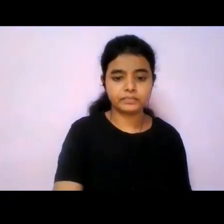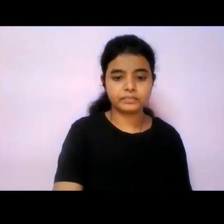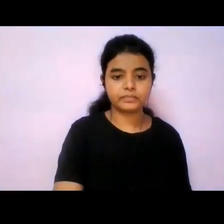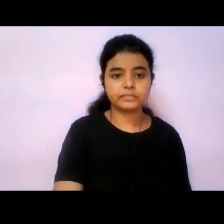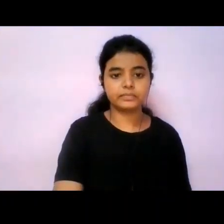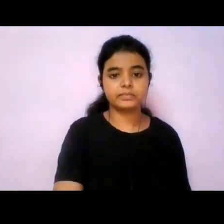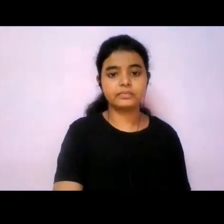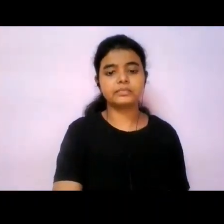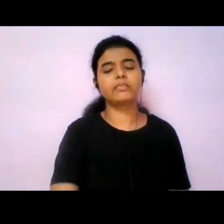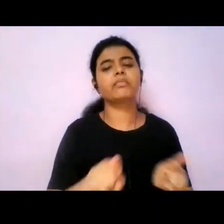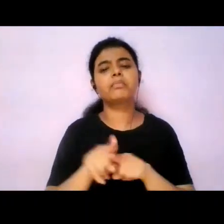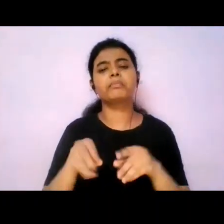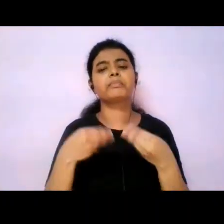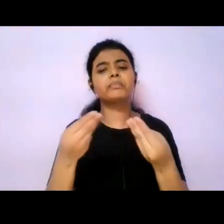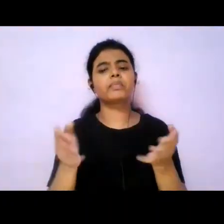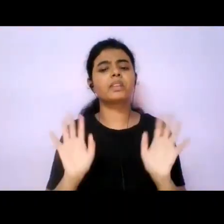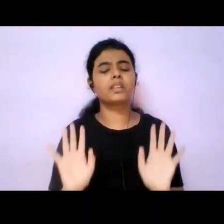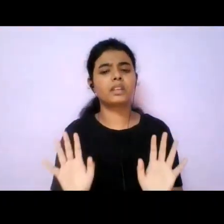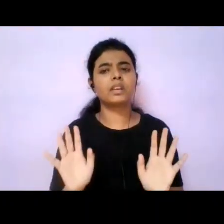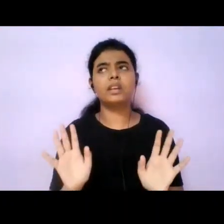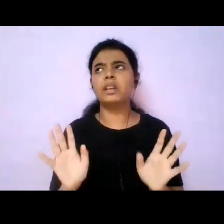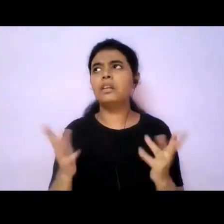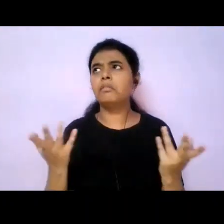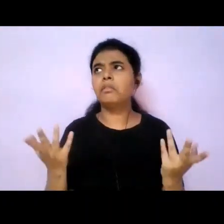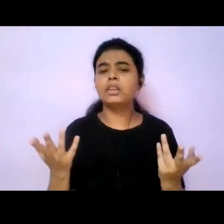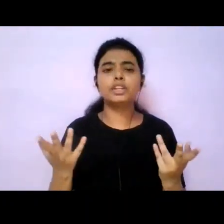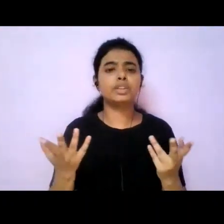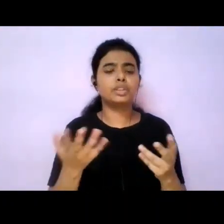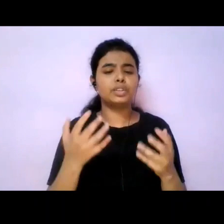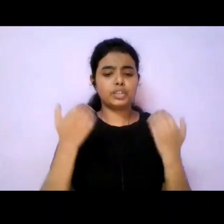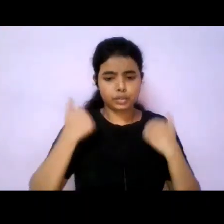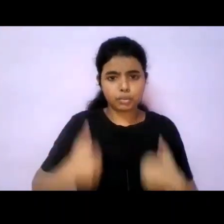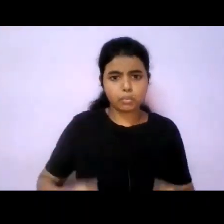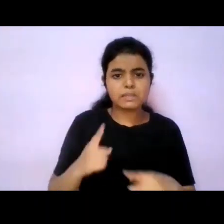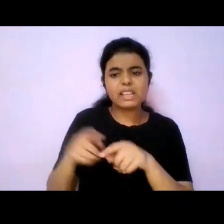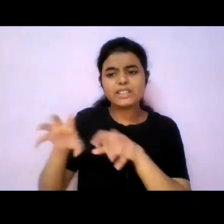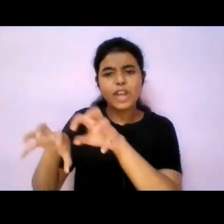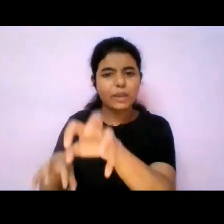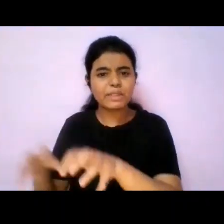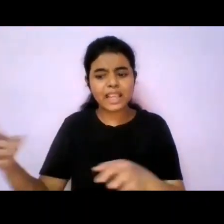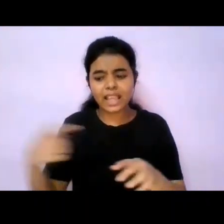Think, for example, of the ways in which humans and animals are connected in the case